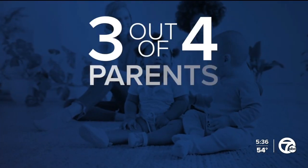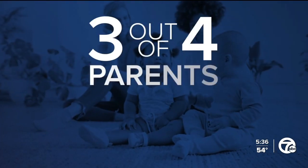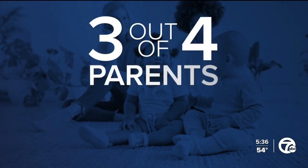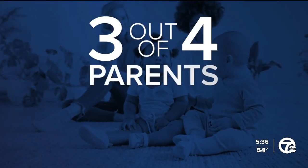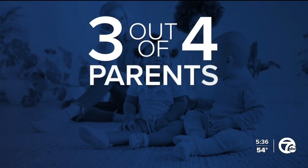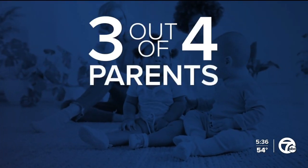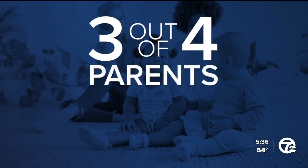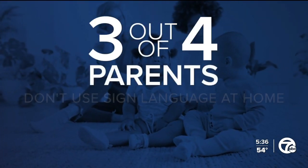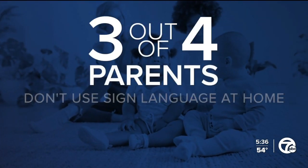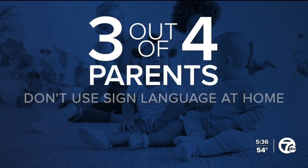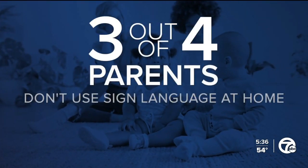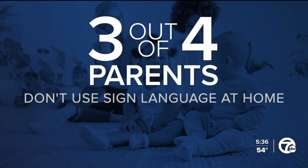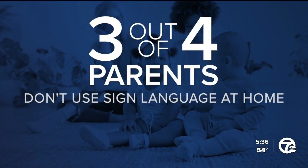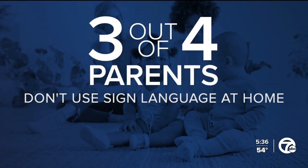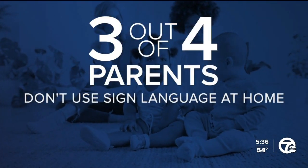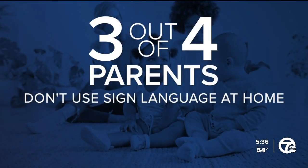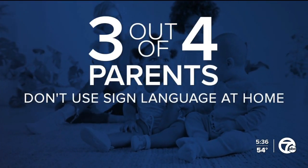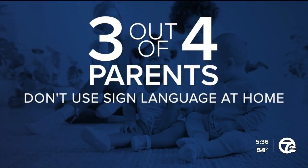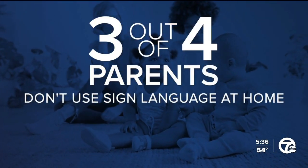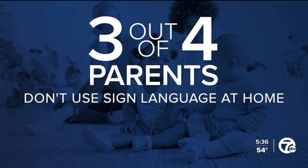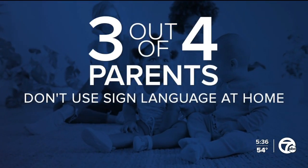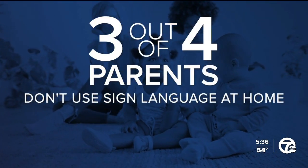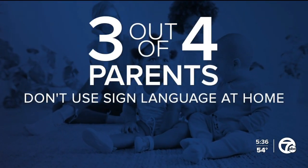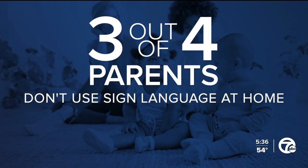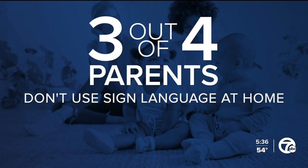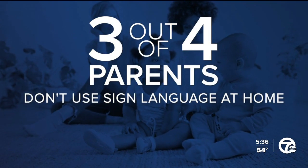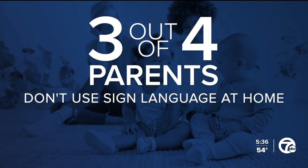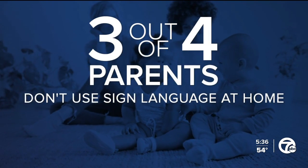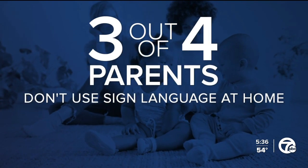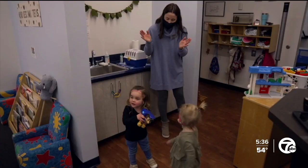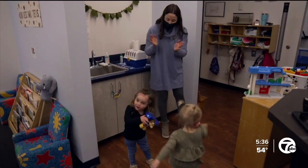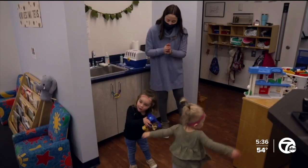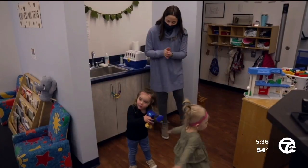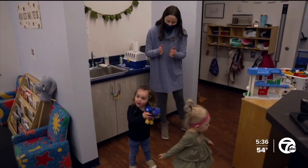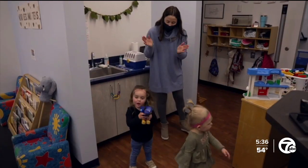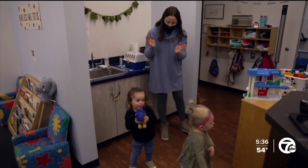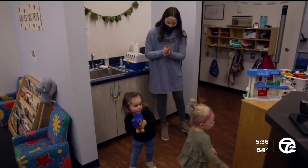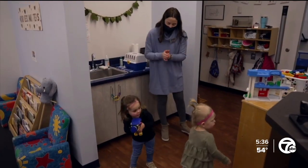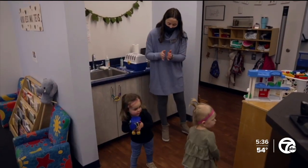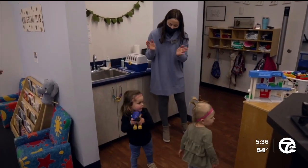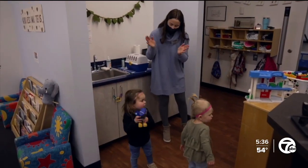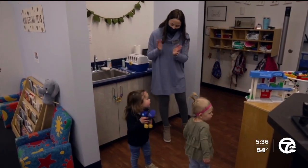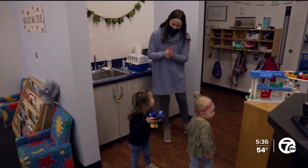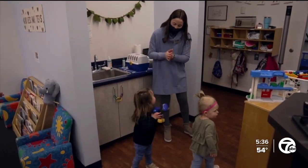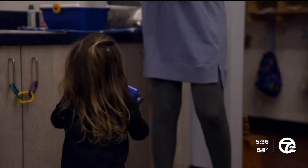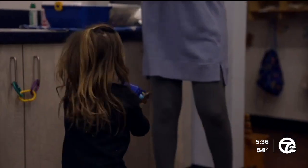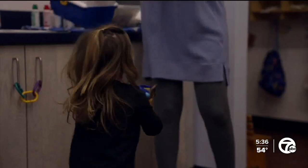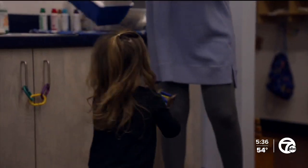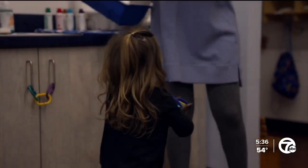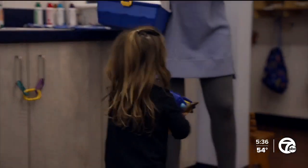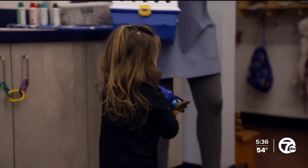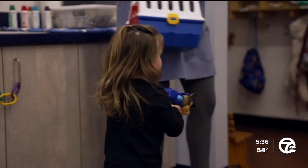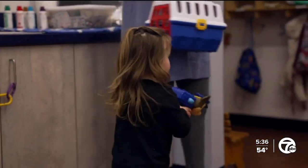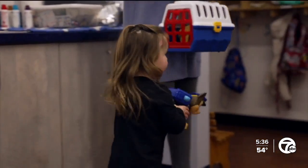4 of those parents don't use sign language at home. Problem is, many of their children are showing